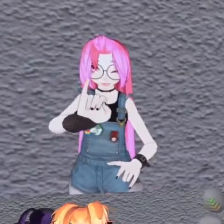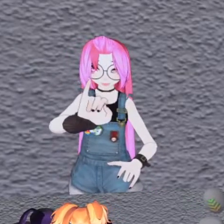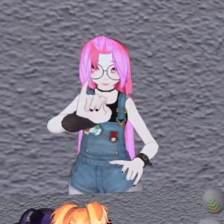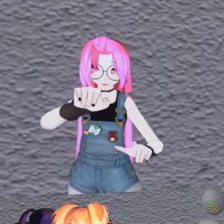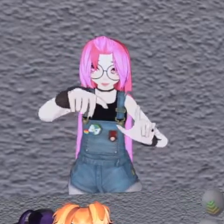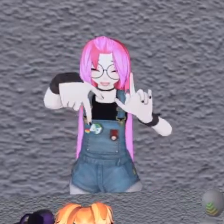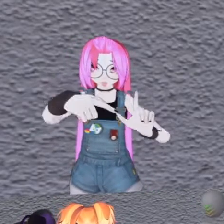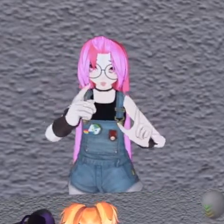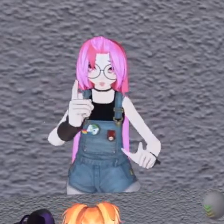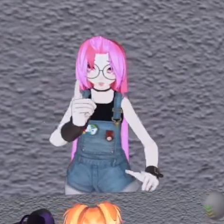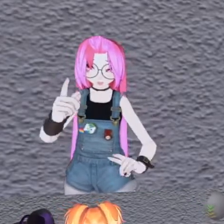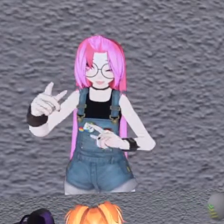Wind.